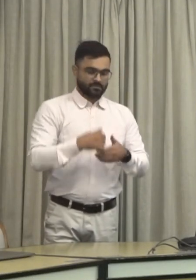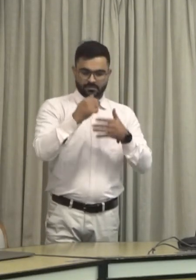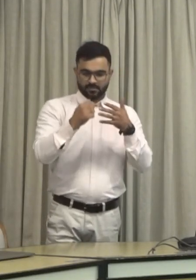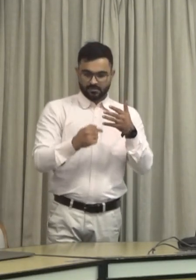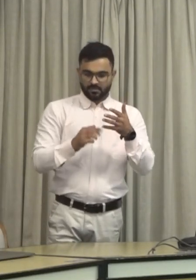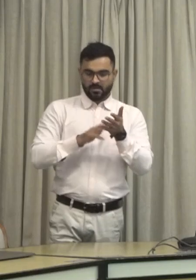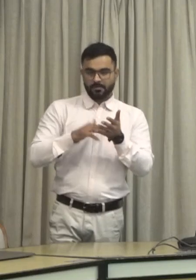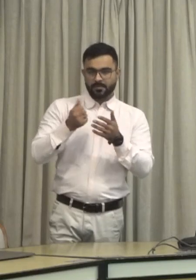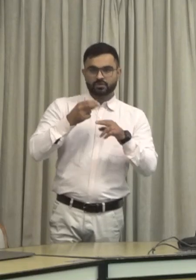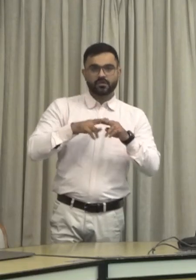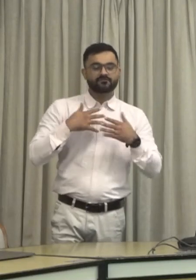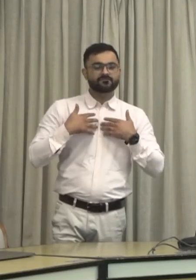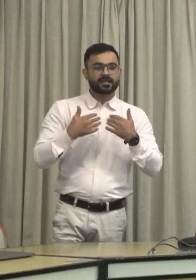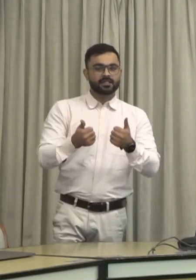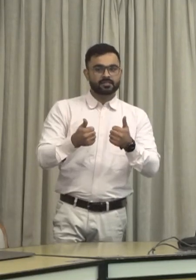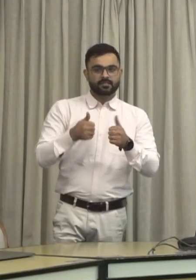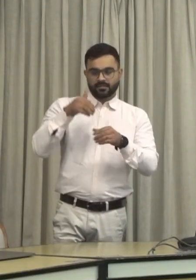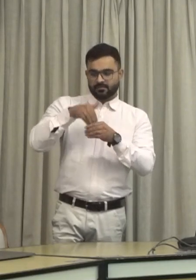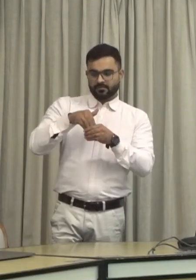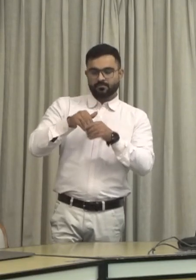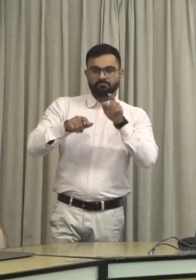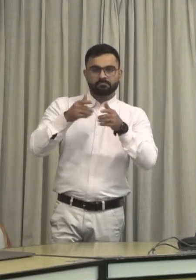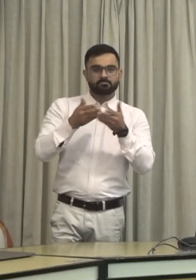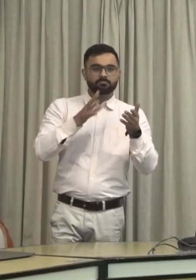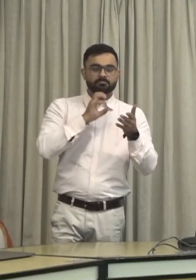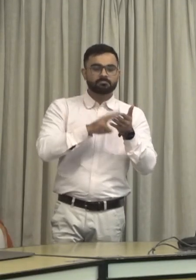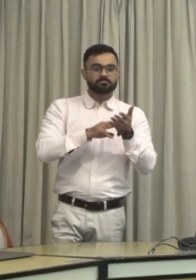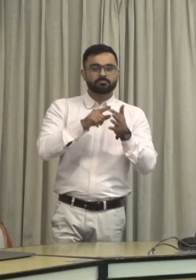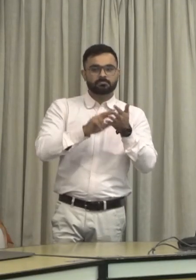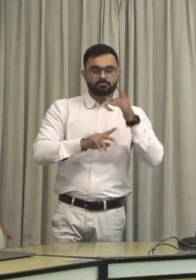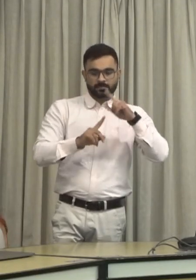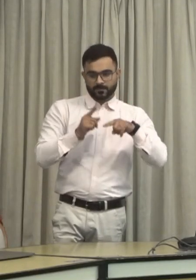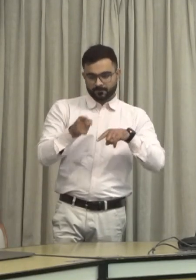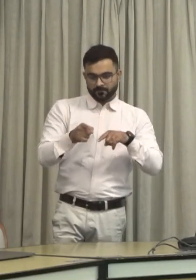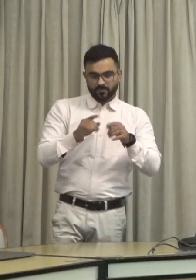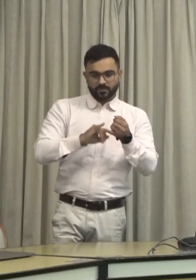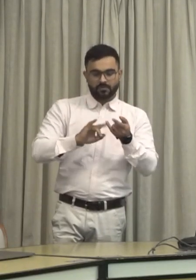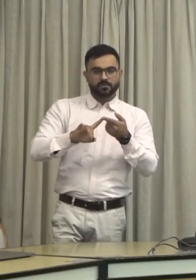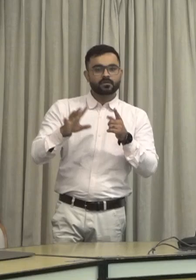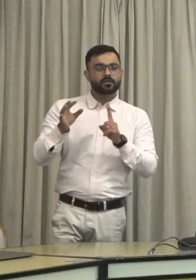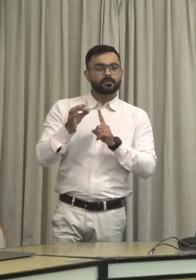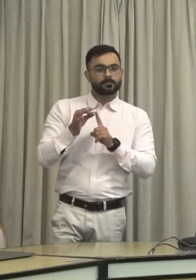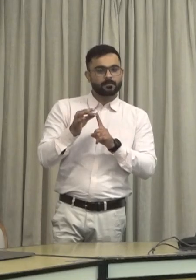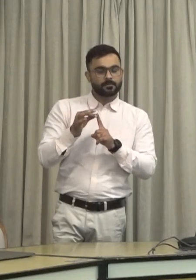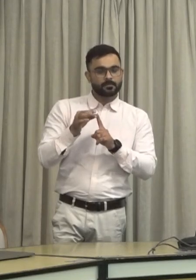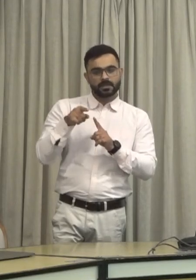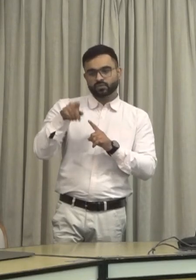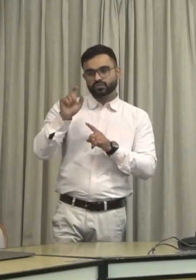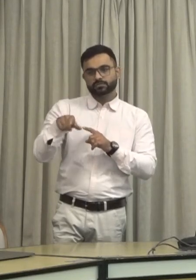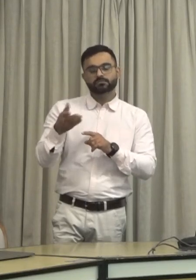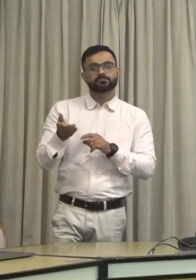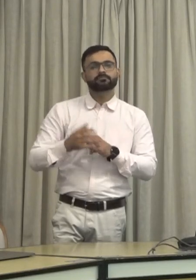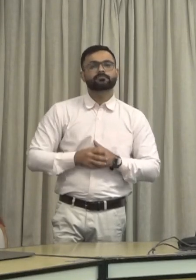guideline from the Ministry of Health which was uploaded for public comment in September, and they